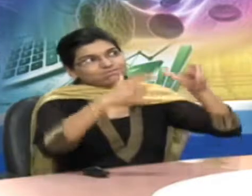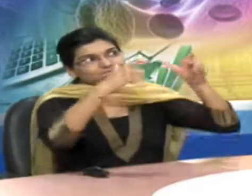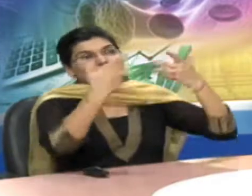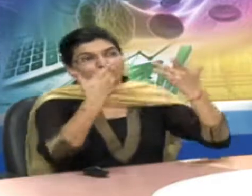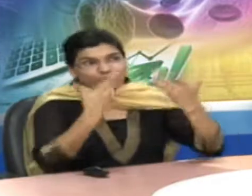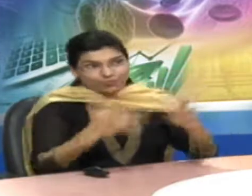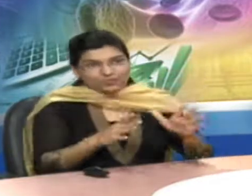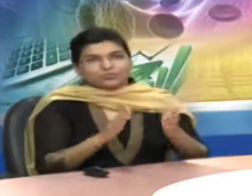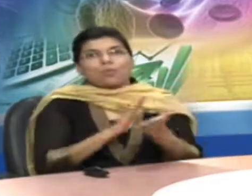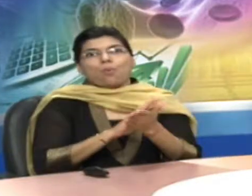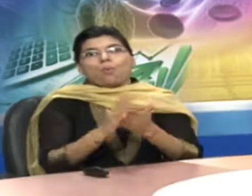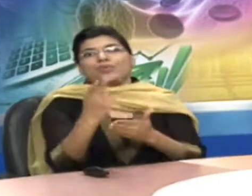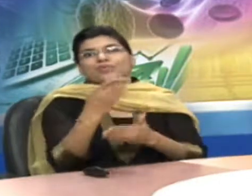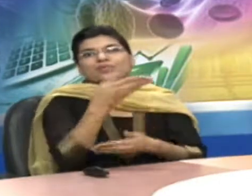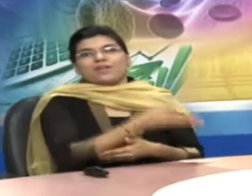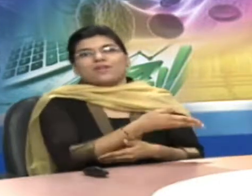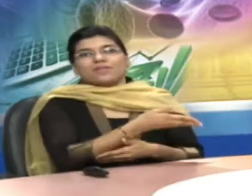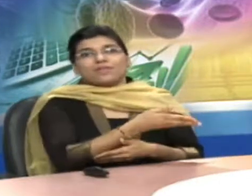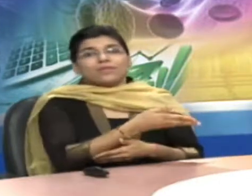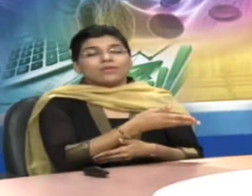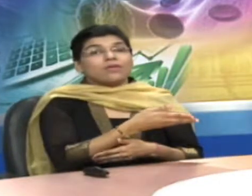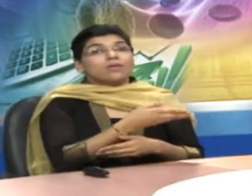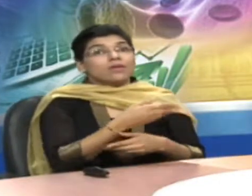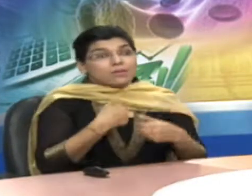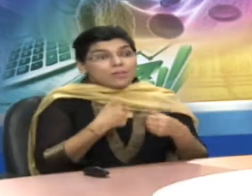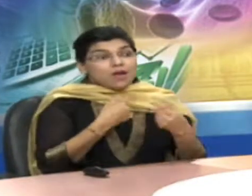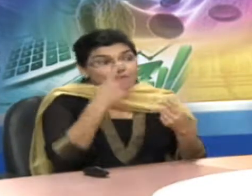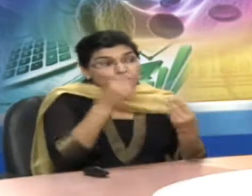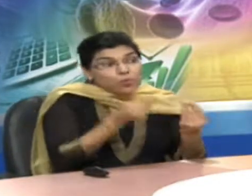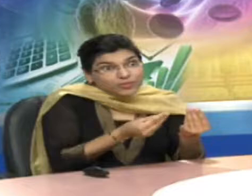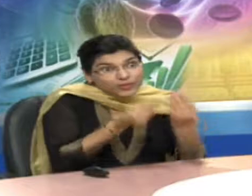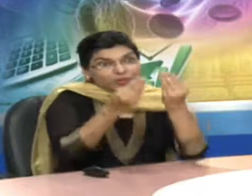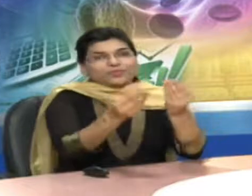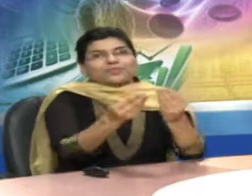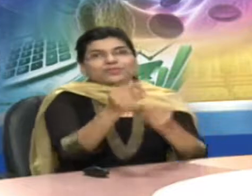is the hotel I have just built for you to manage."